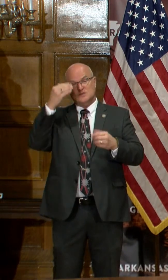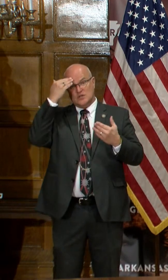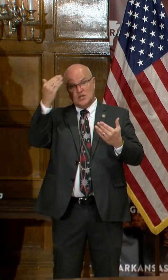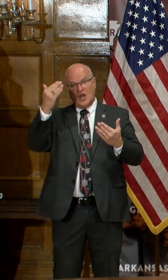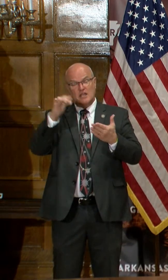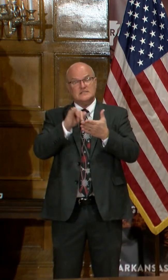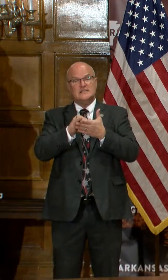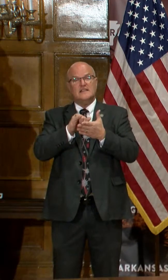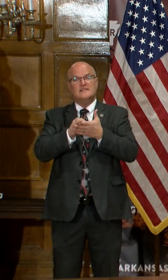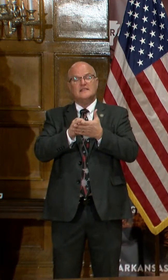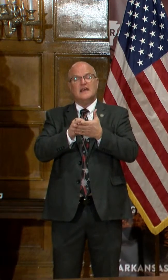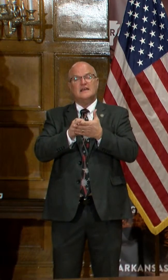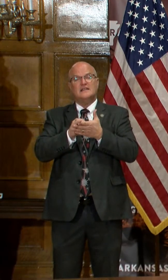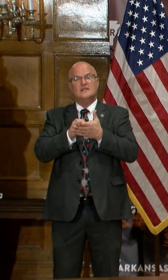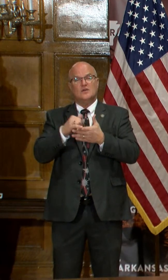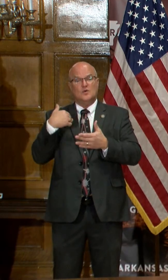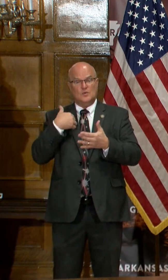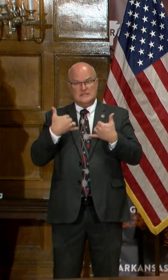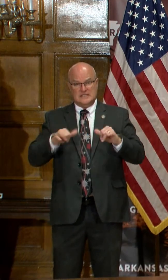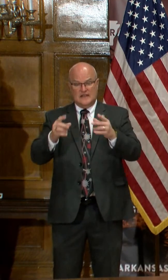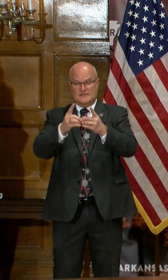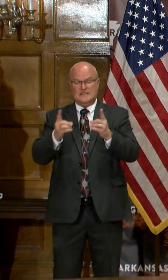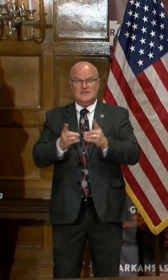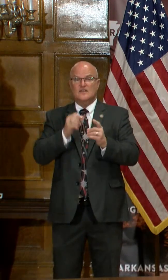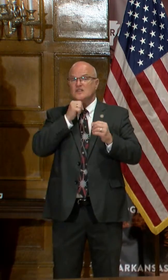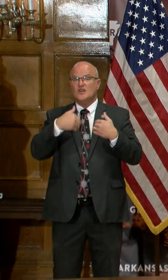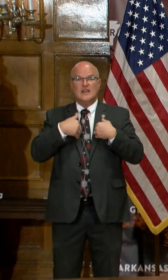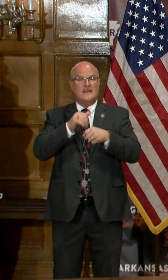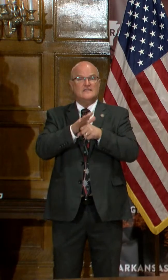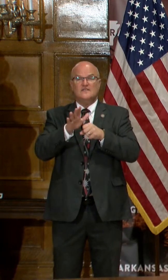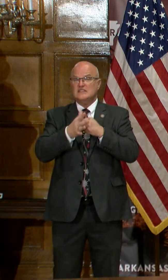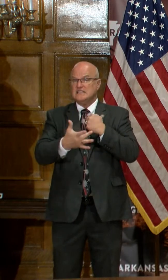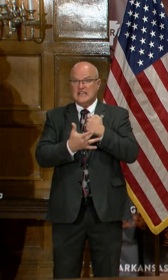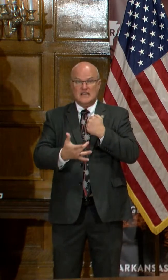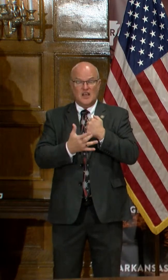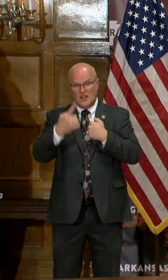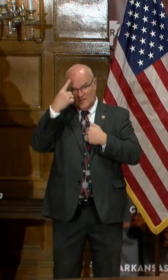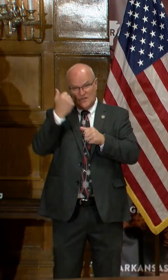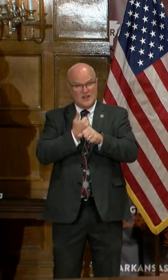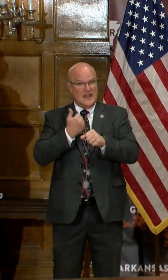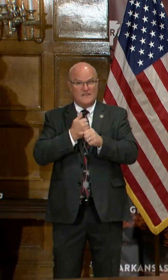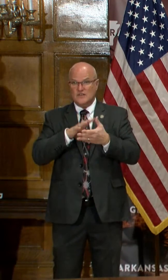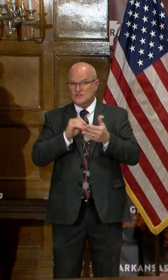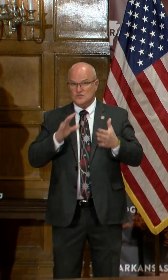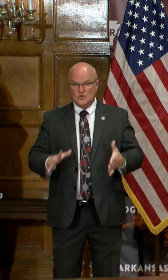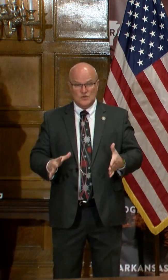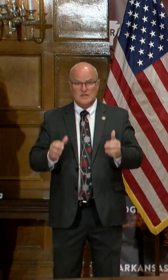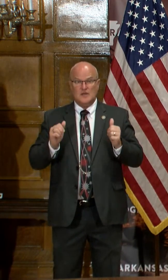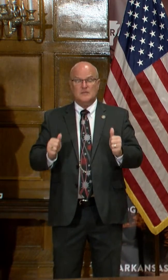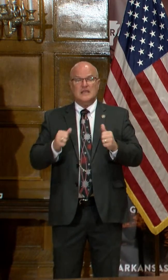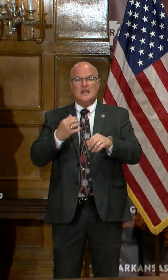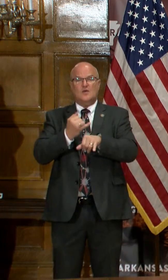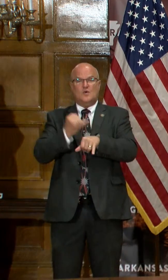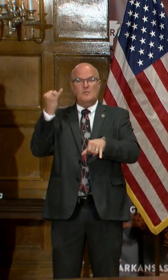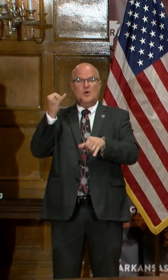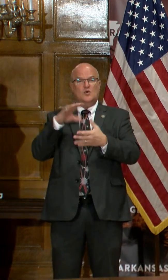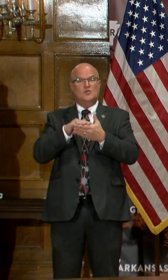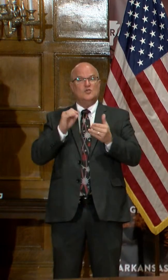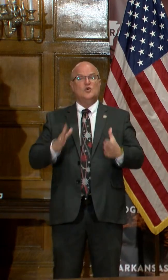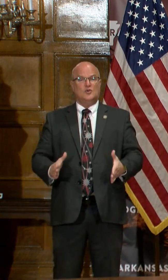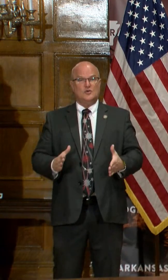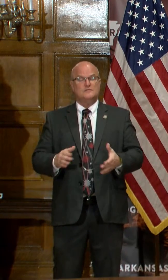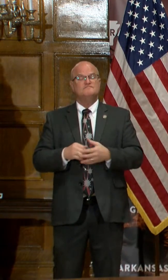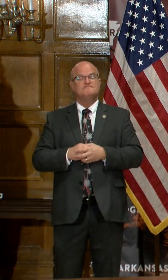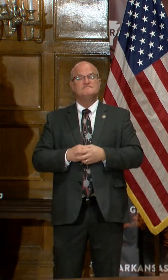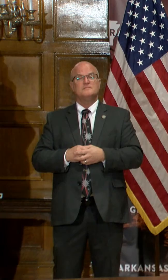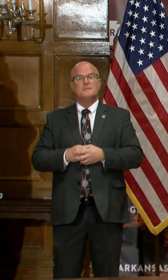acknowledge the fact that we still have districts that do not have sufficient technology for every student to be a remote learner. I